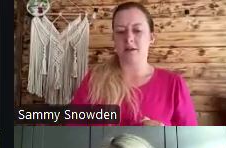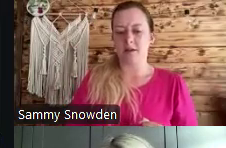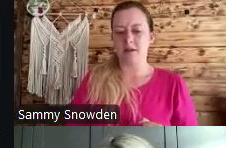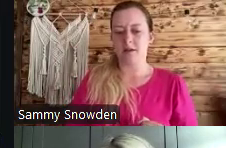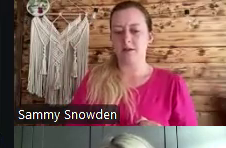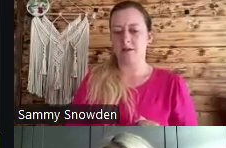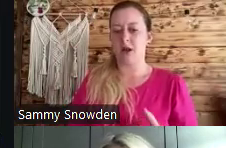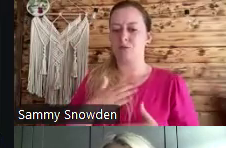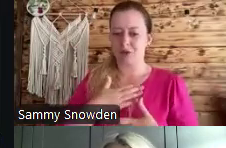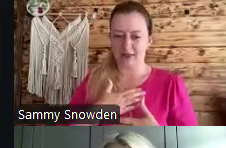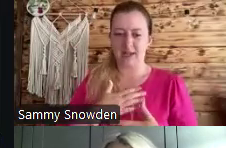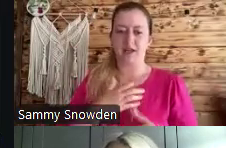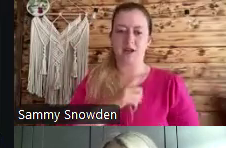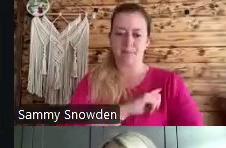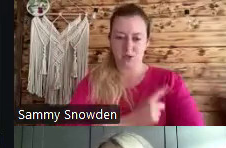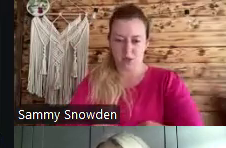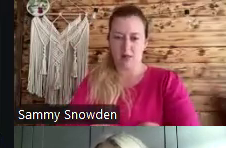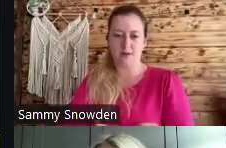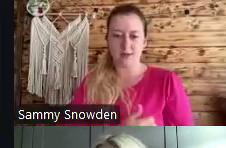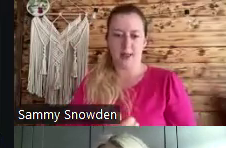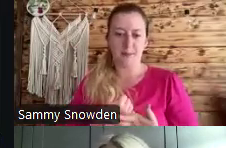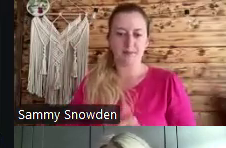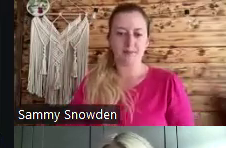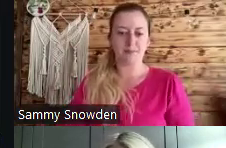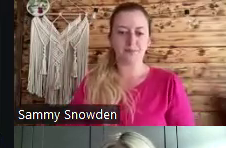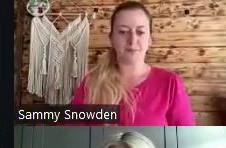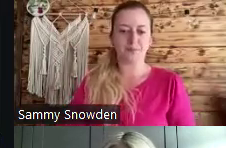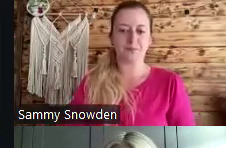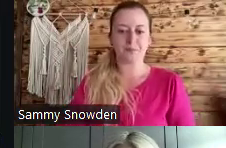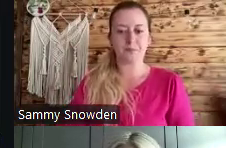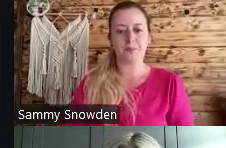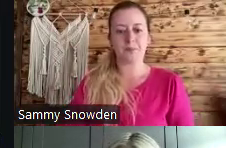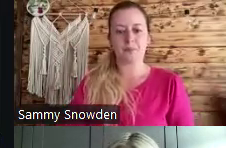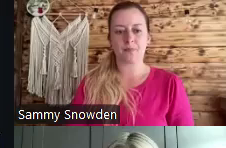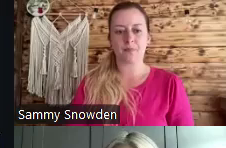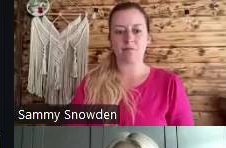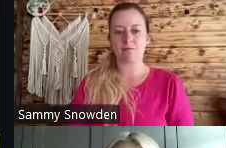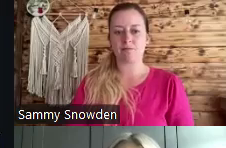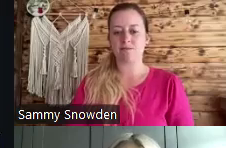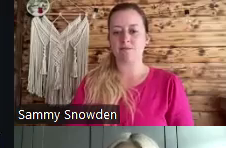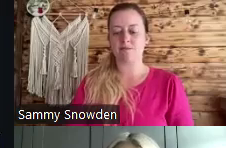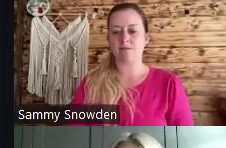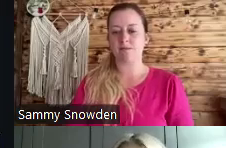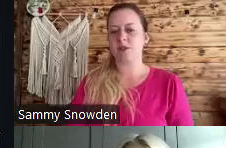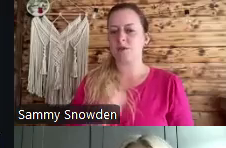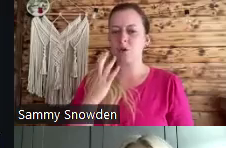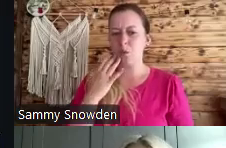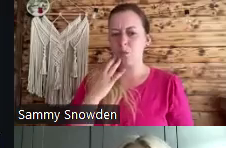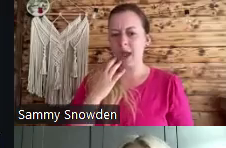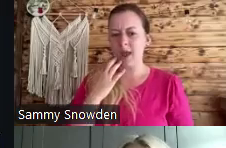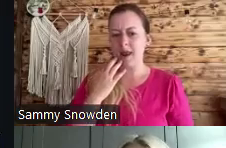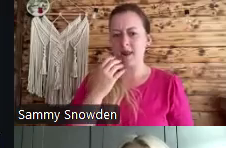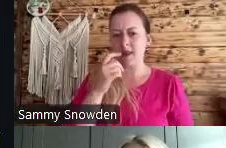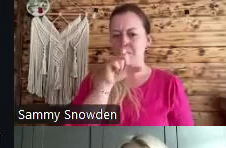I'm excited for that too. And eventually Shinrin Yoku I'll probably share at the end when they're likely to come out singly as